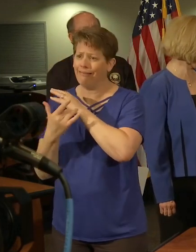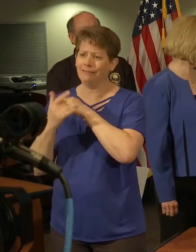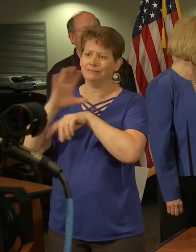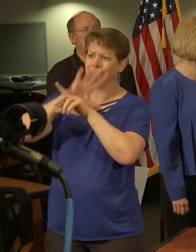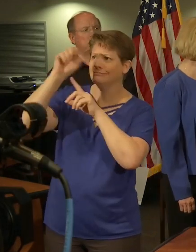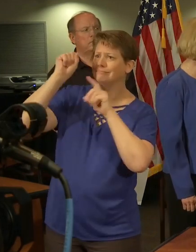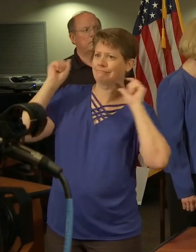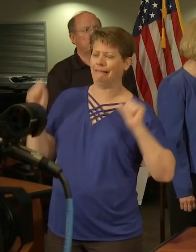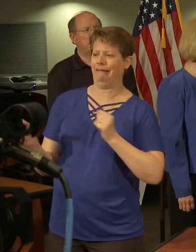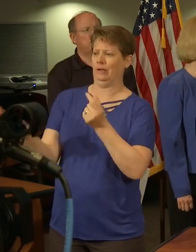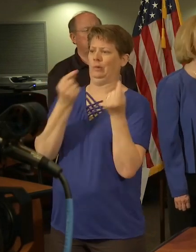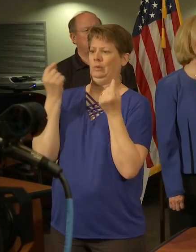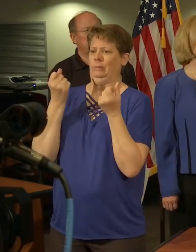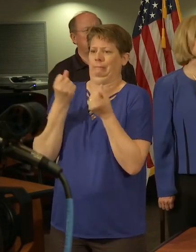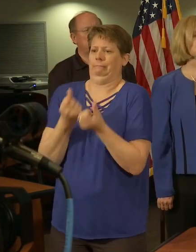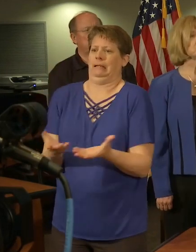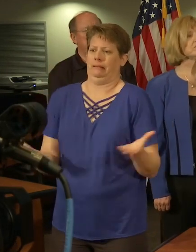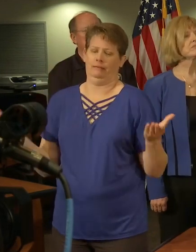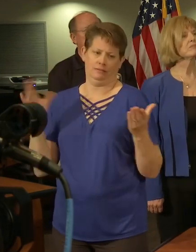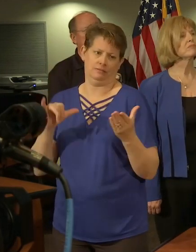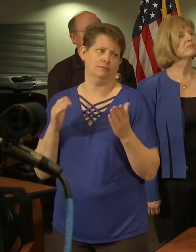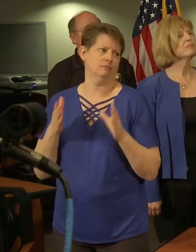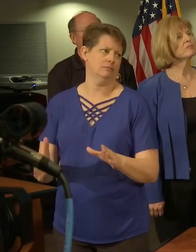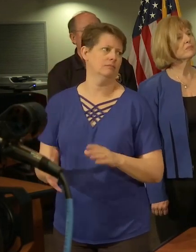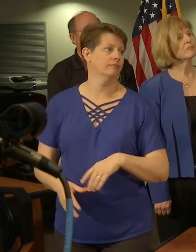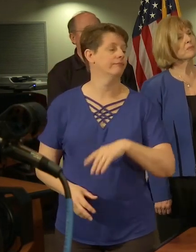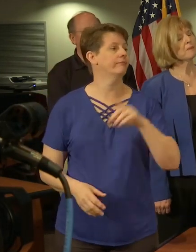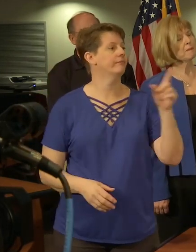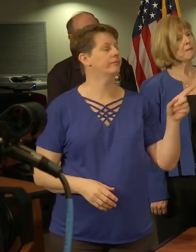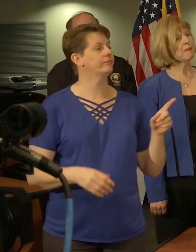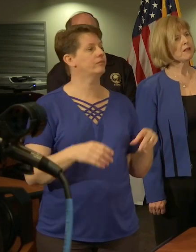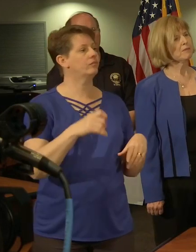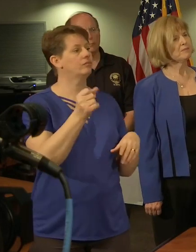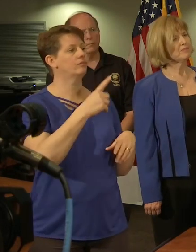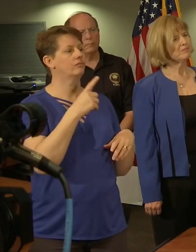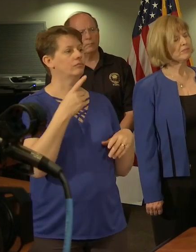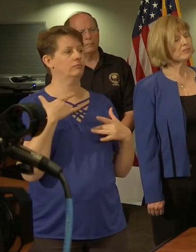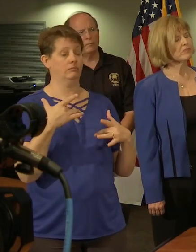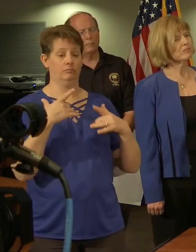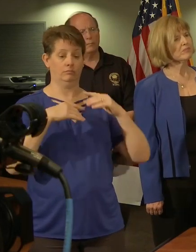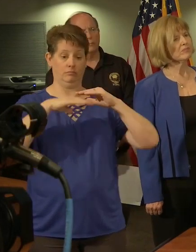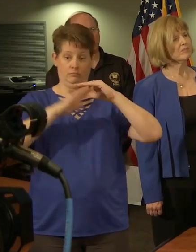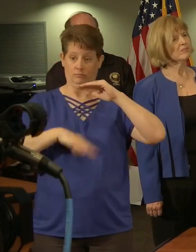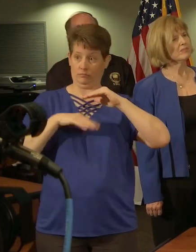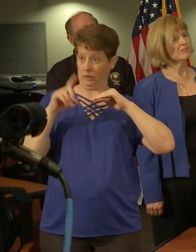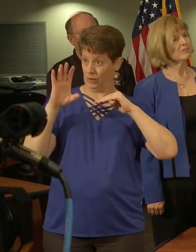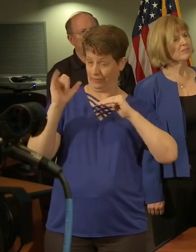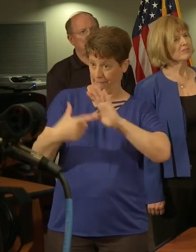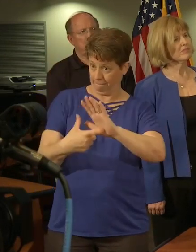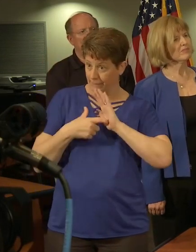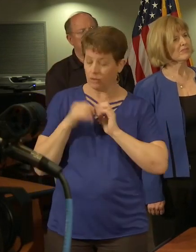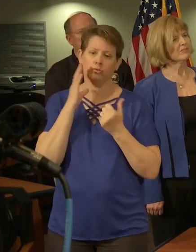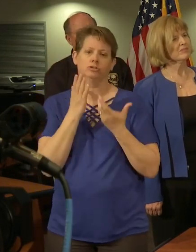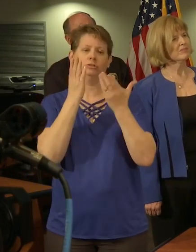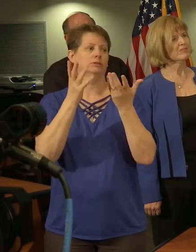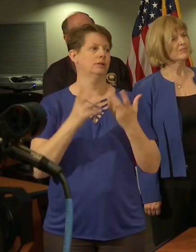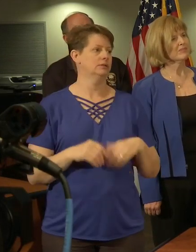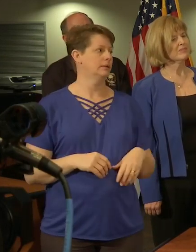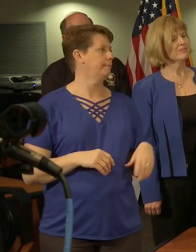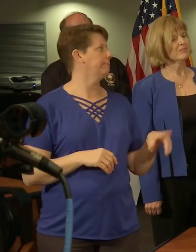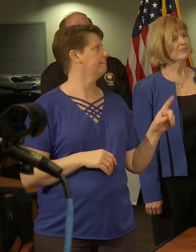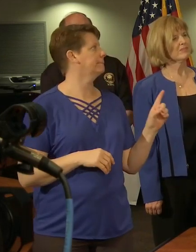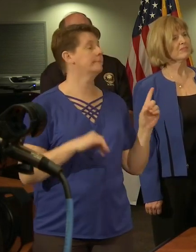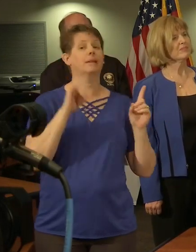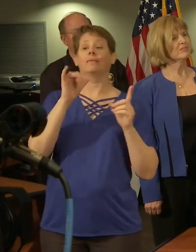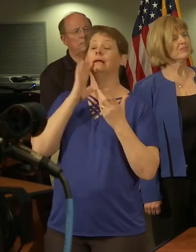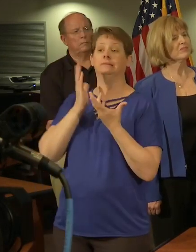lot of things that can be done in that way. Yes. You mentioned no crowds of more than 100. Is that a mandate or is that just a suggestion now? That